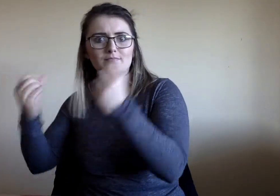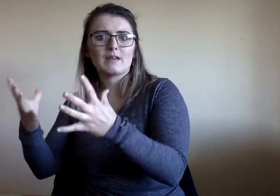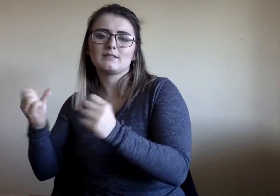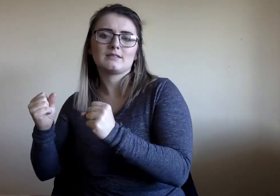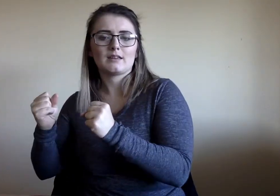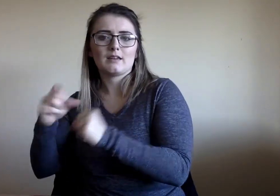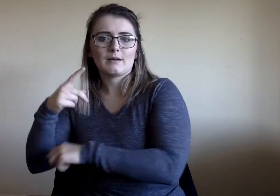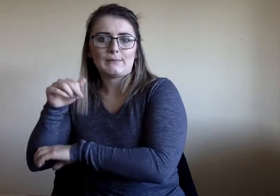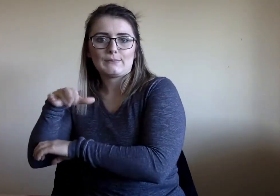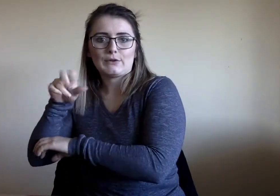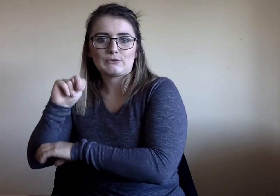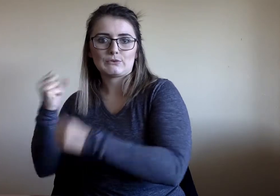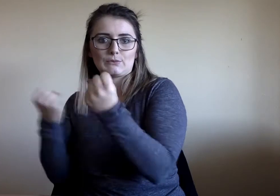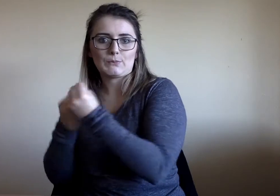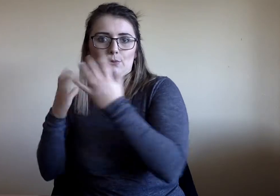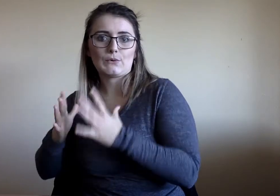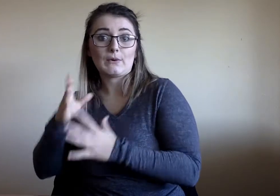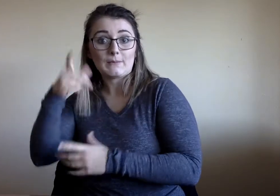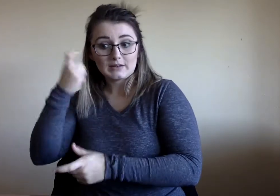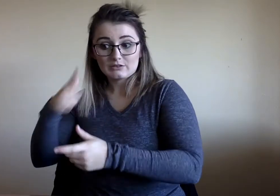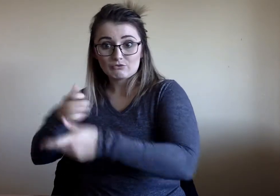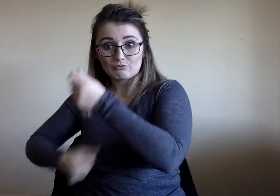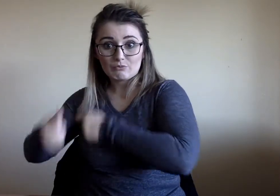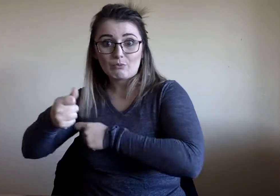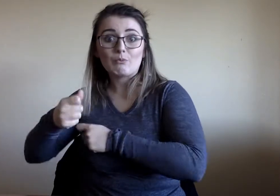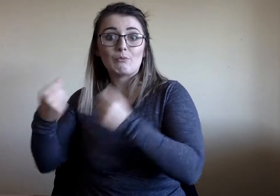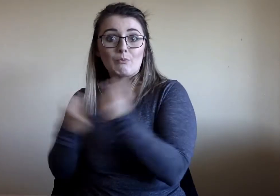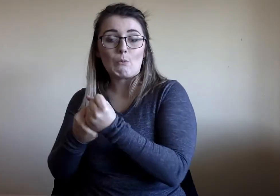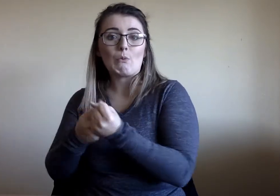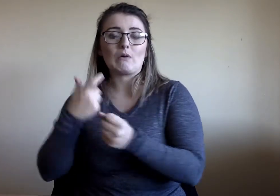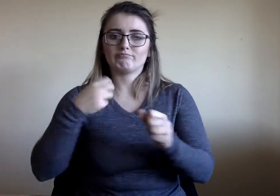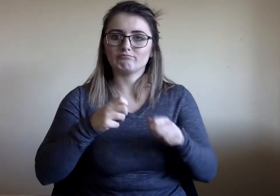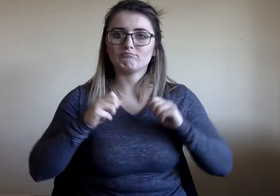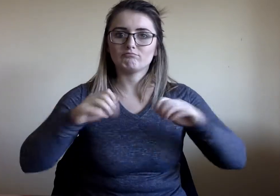for your support, I create exclusive videos that I don't release anywhere else.